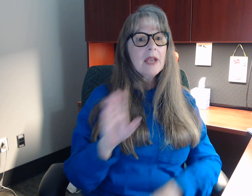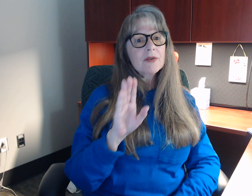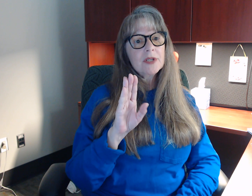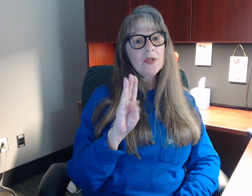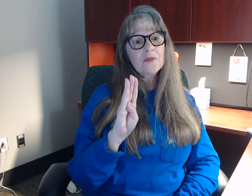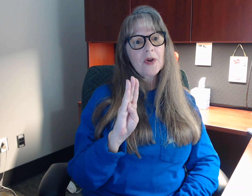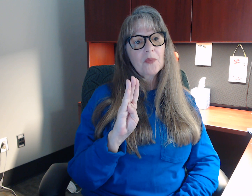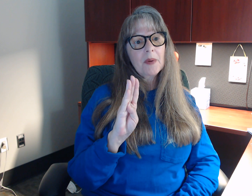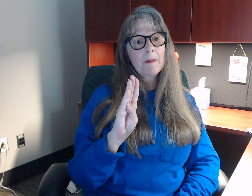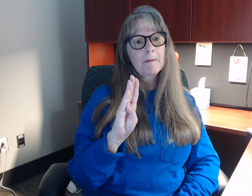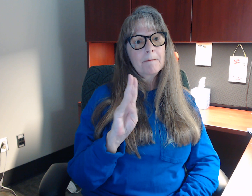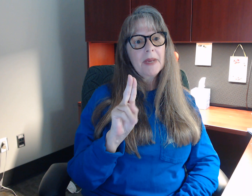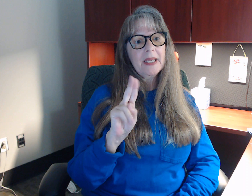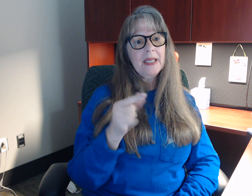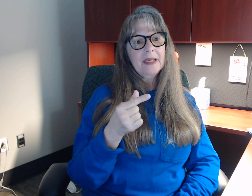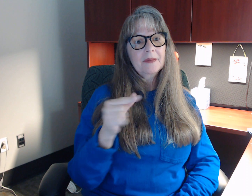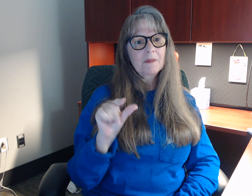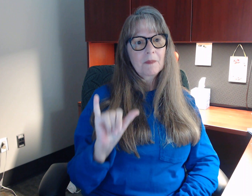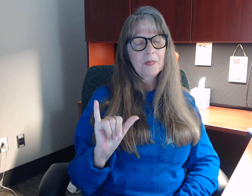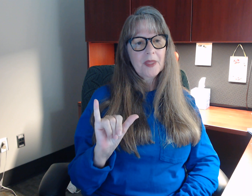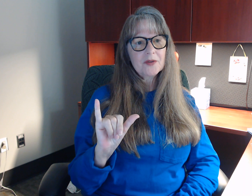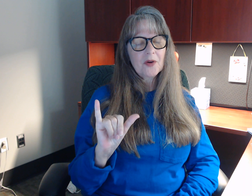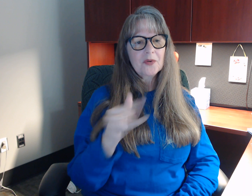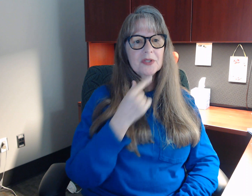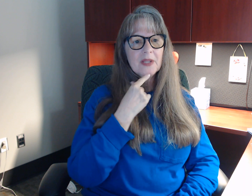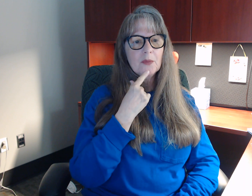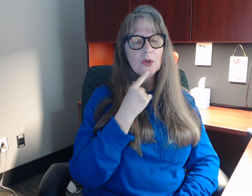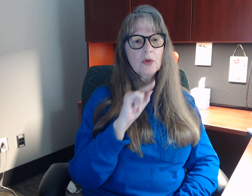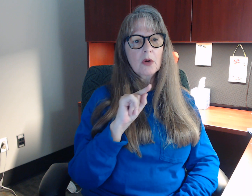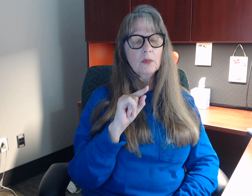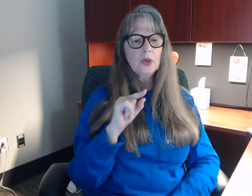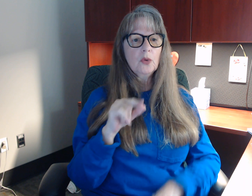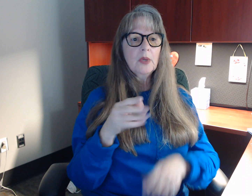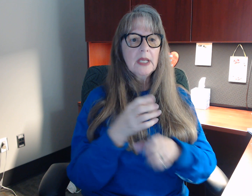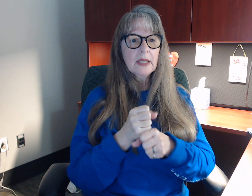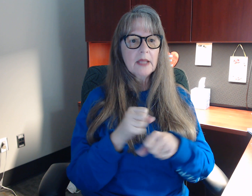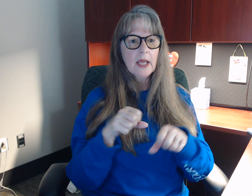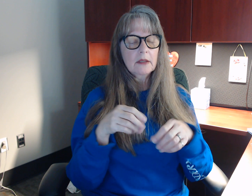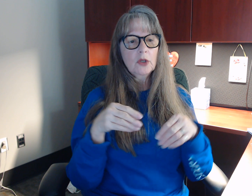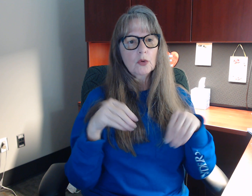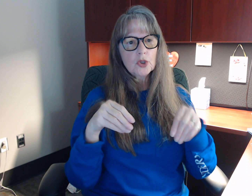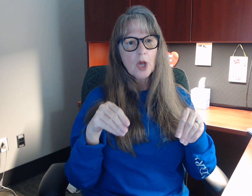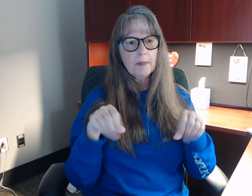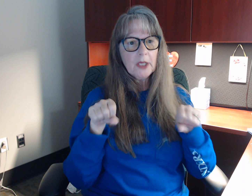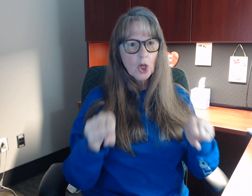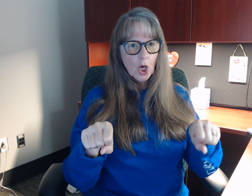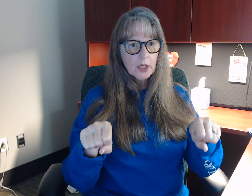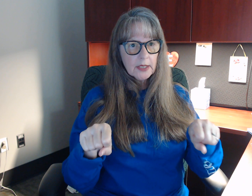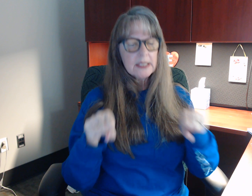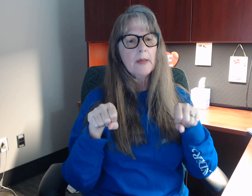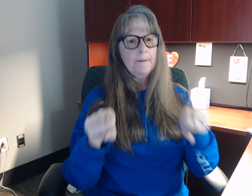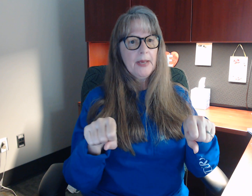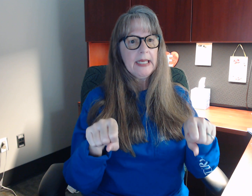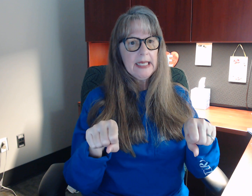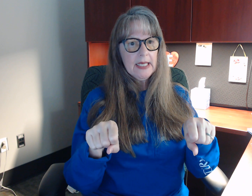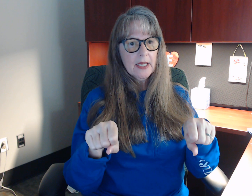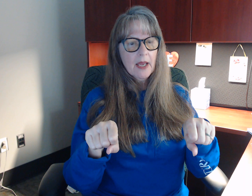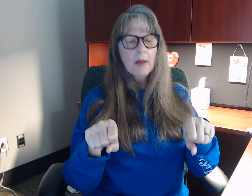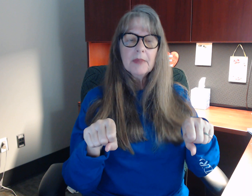another fun one, buggy. So you say that when you get that, shopping cart, it's a buggy. But see,